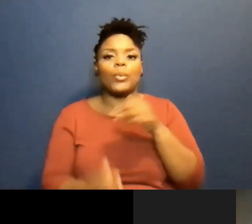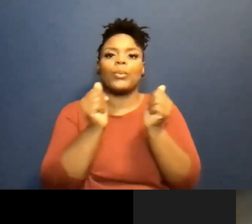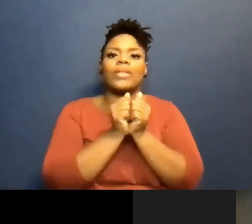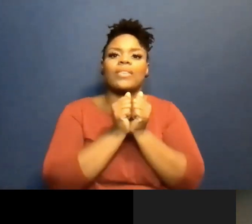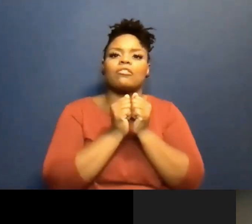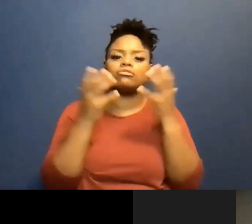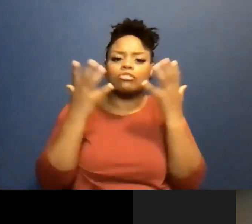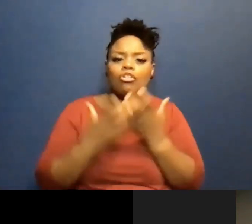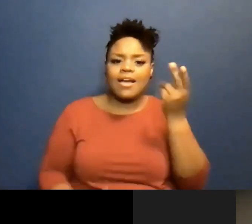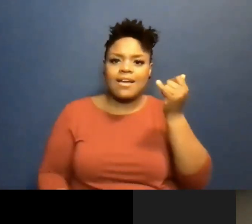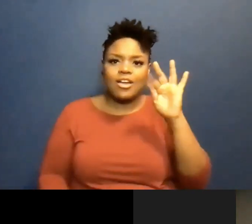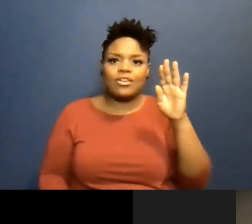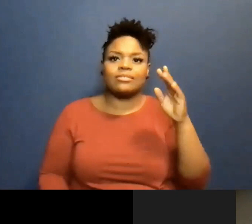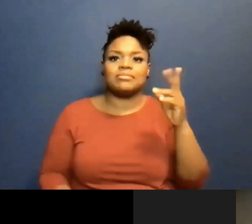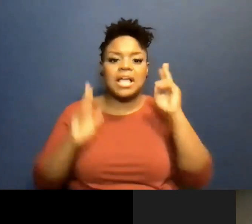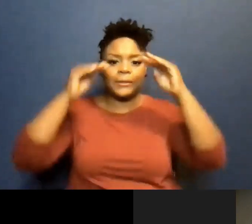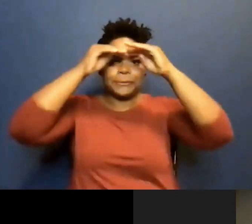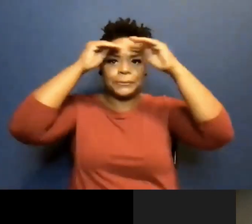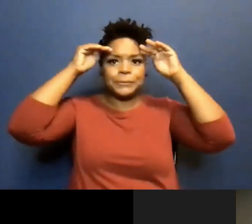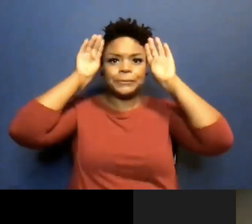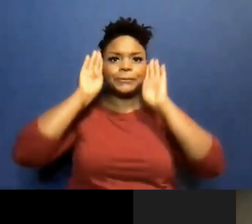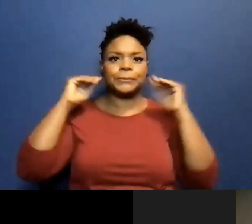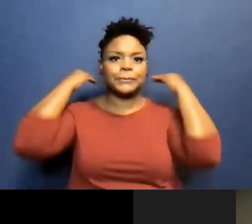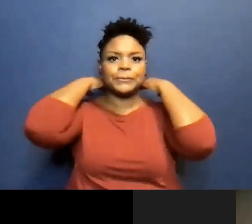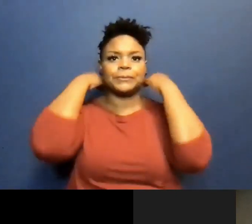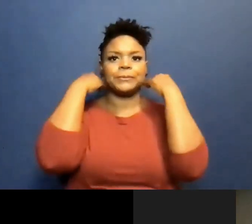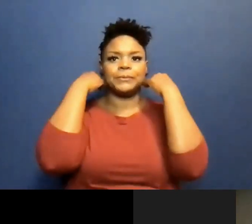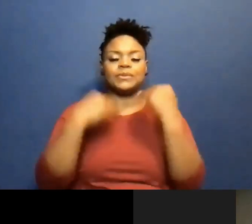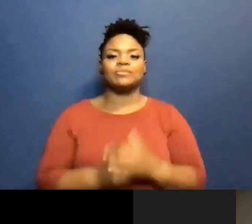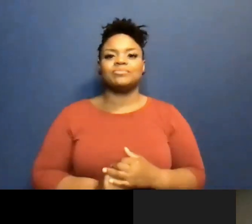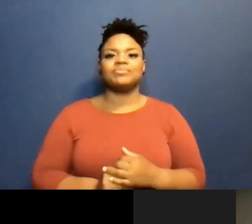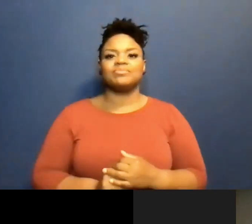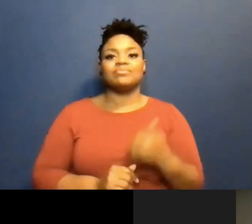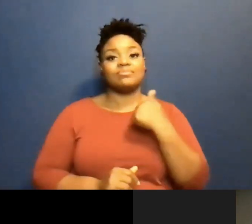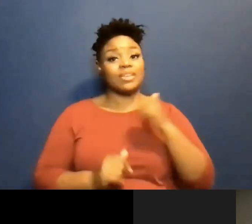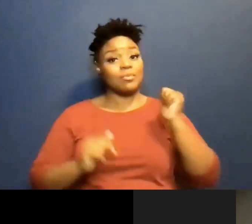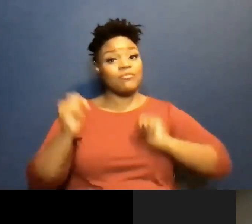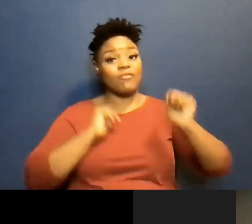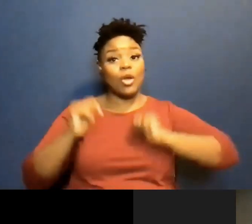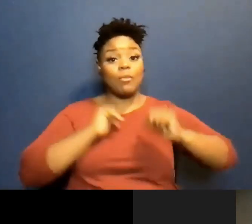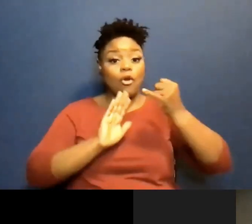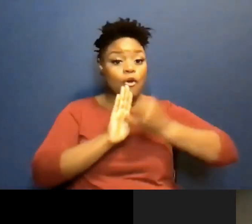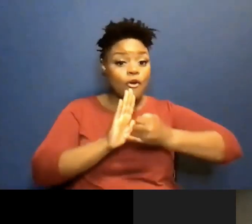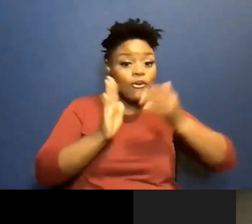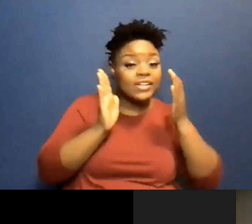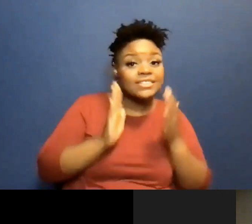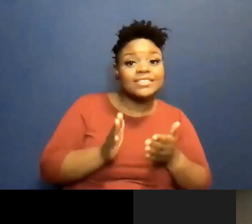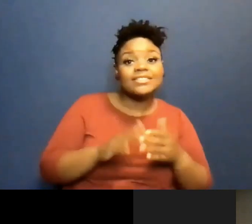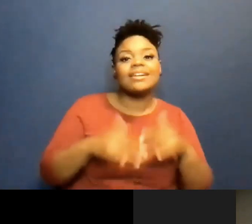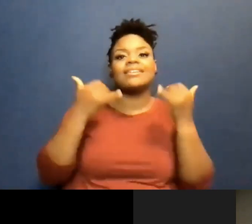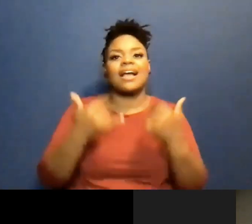I'm a performance artist, and I'm currently in grad school for performance art in Chicago School of the Art